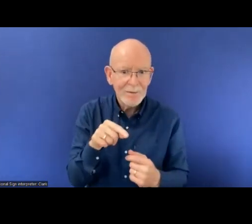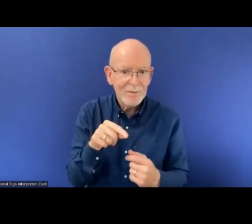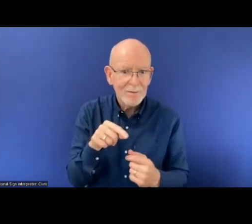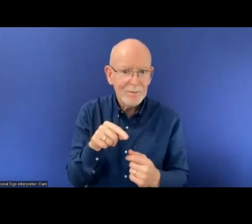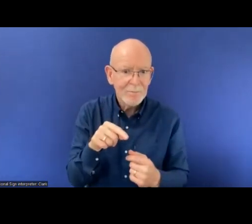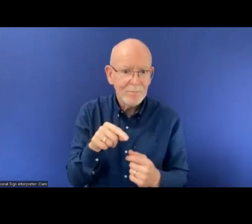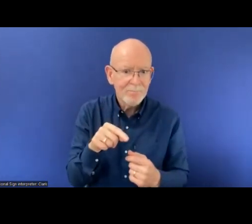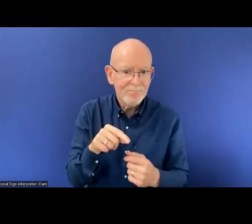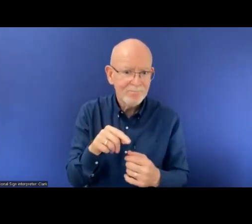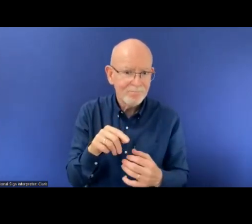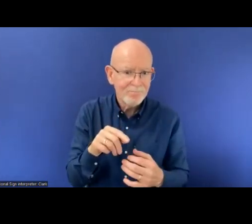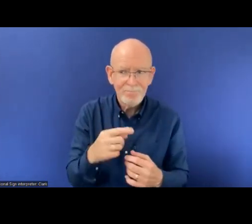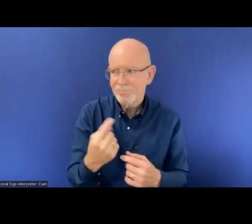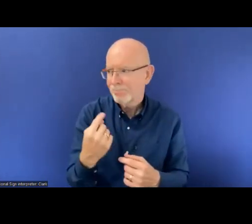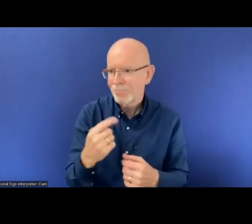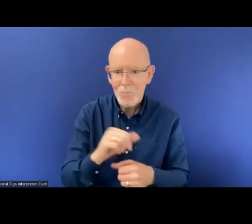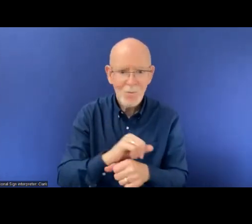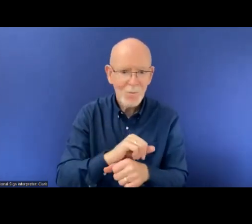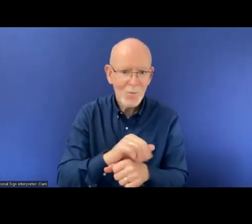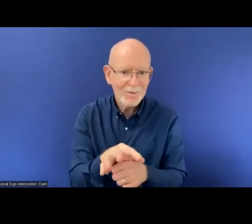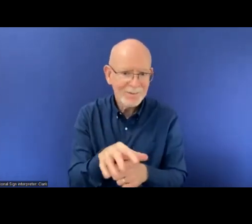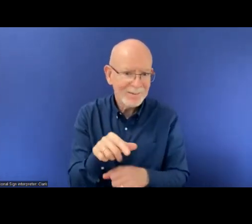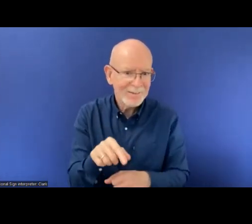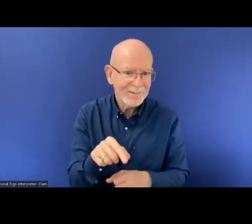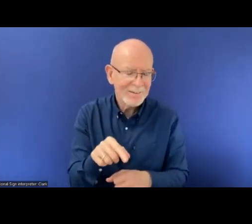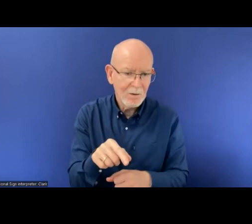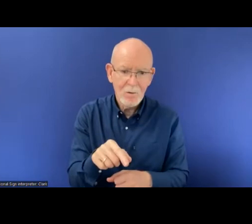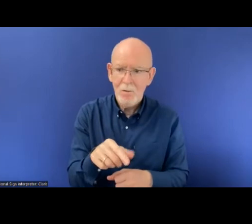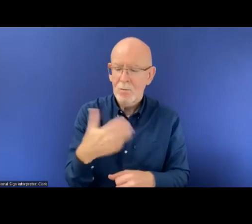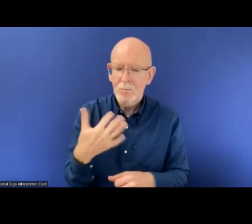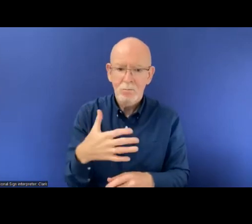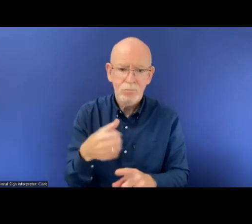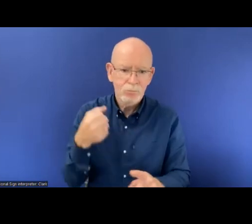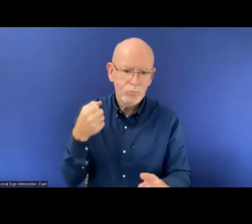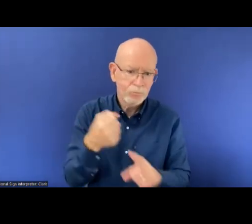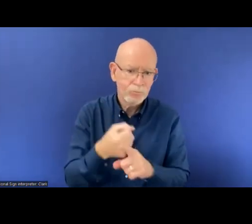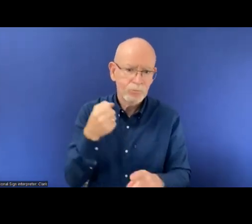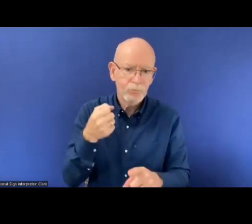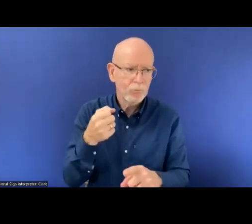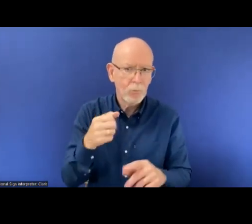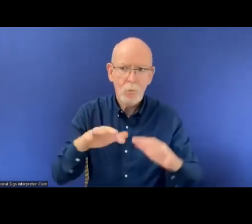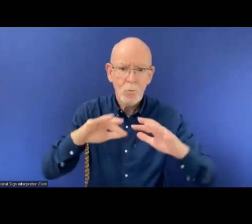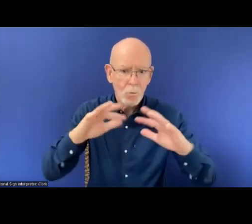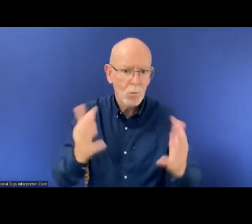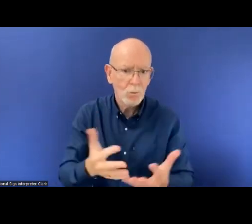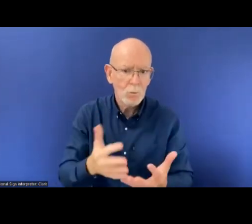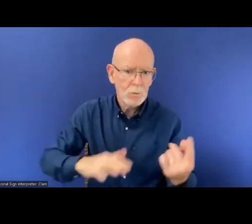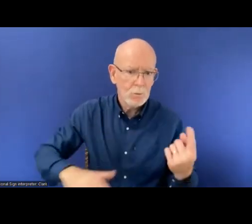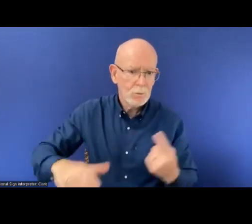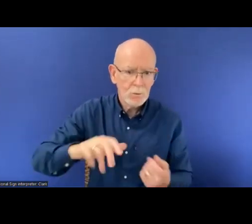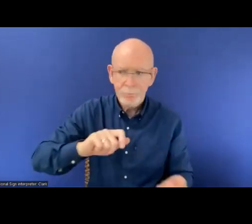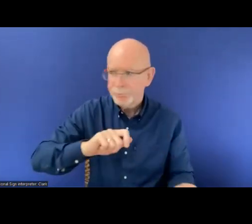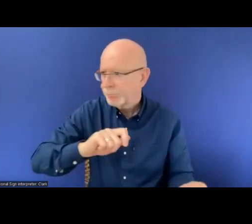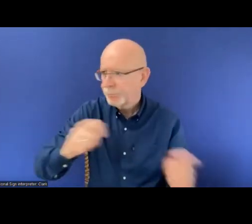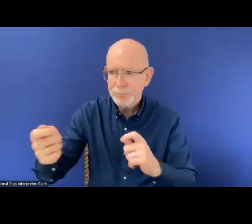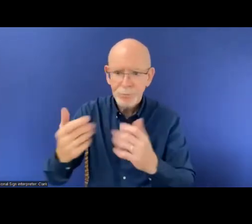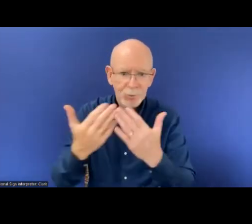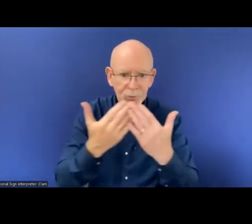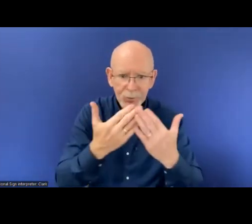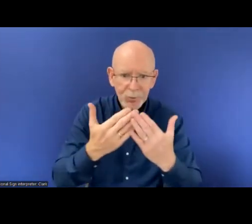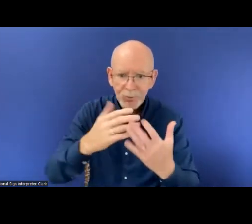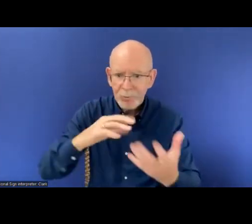Transforming education, of course, requires improved approaches to learning,